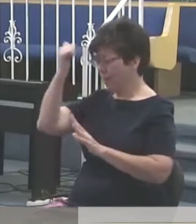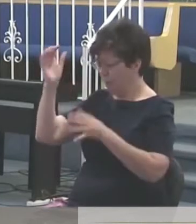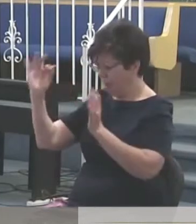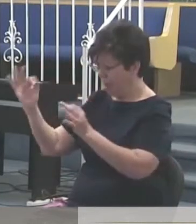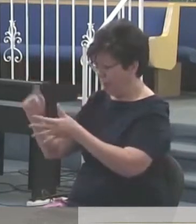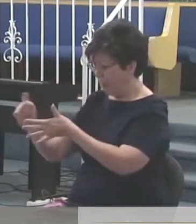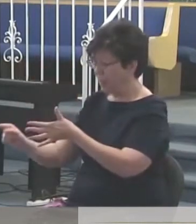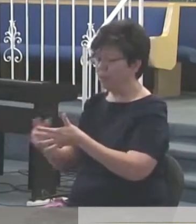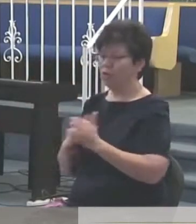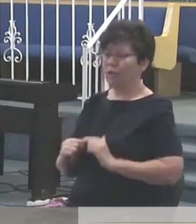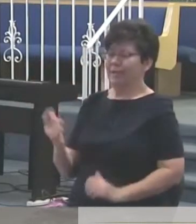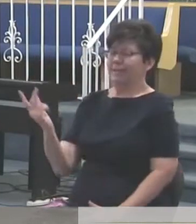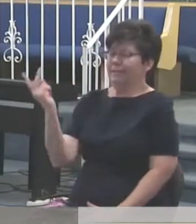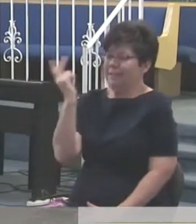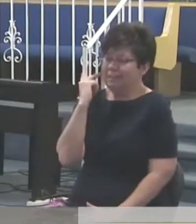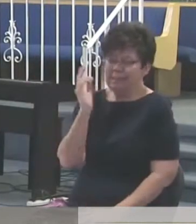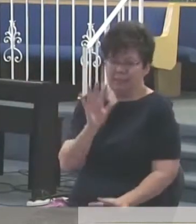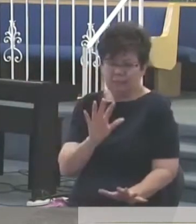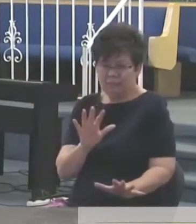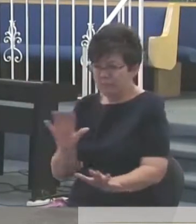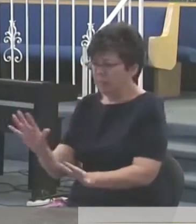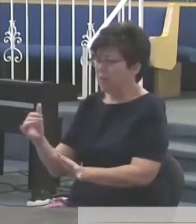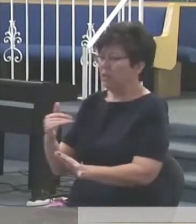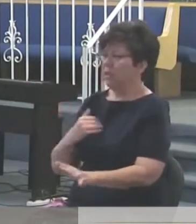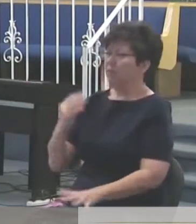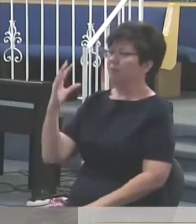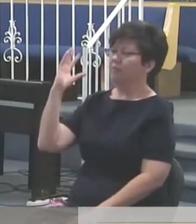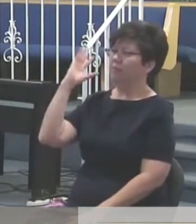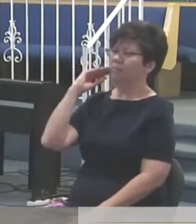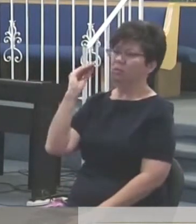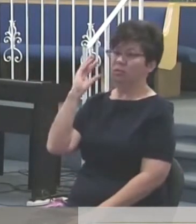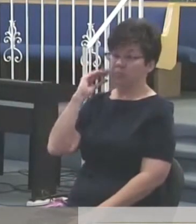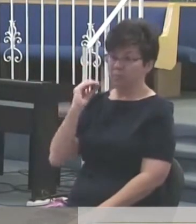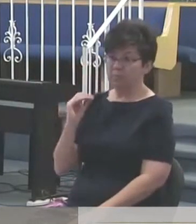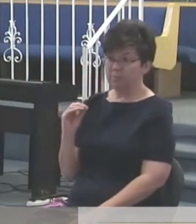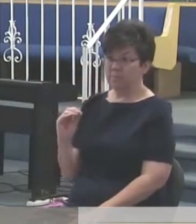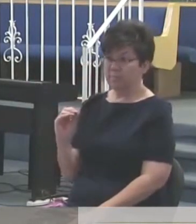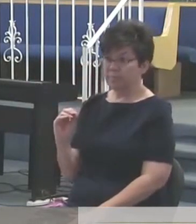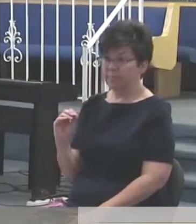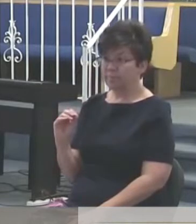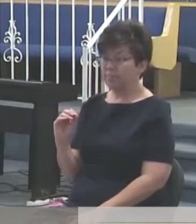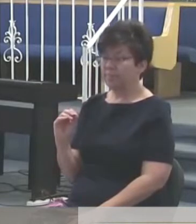see what it was like, just to have the experience.